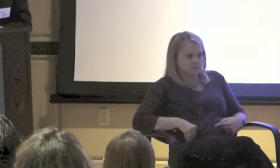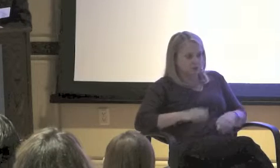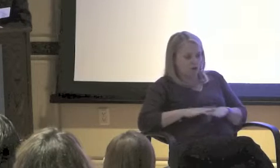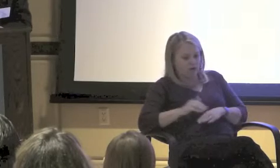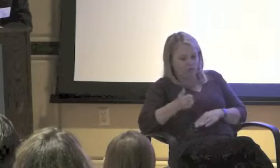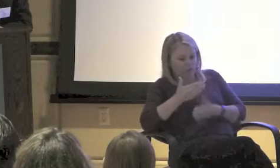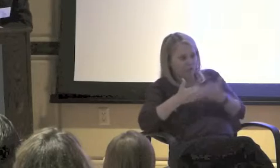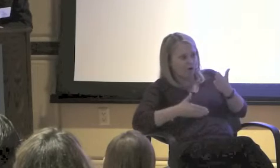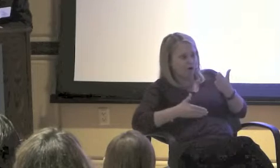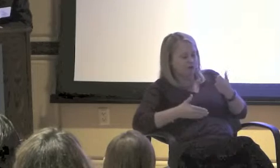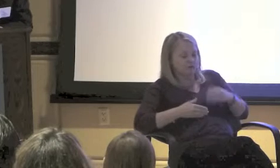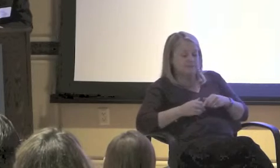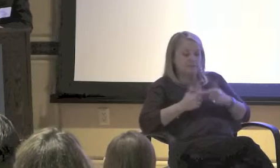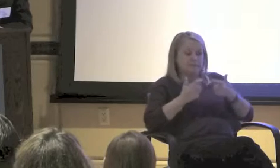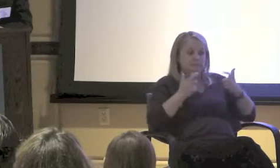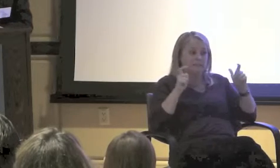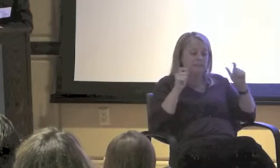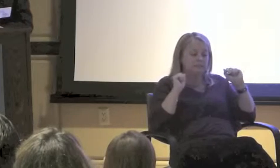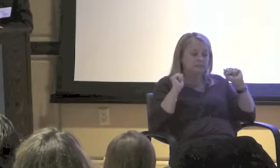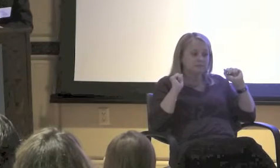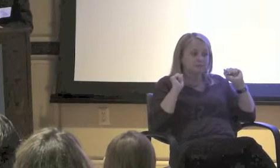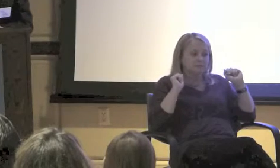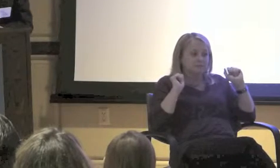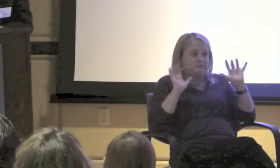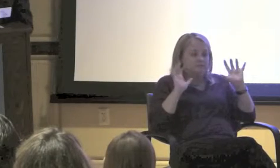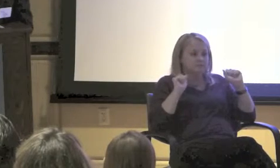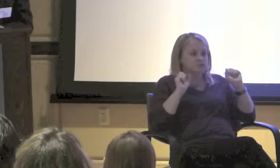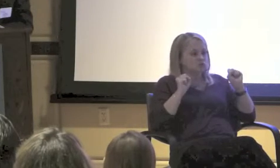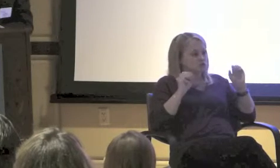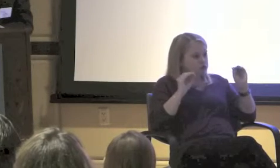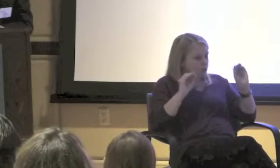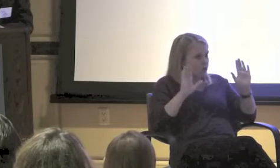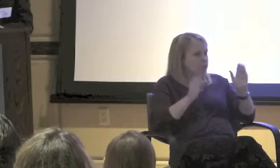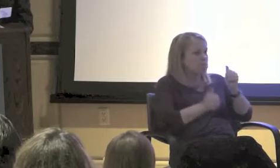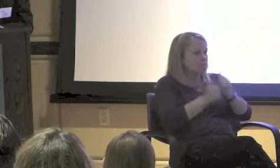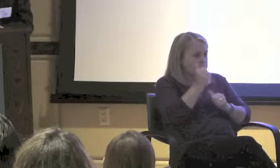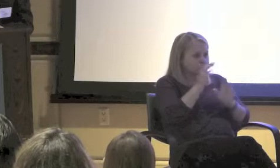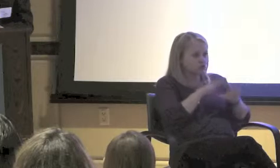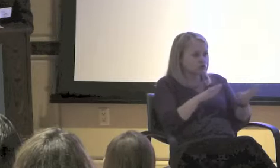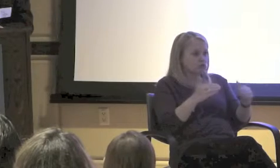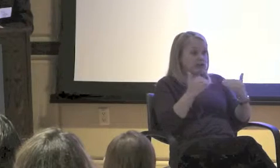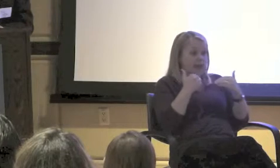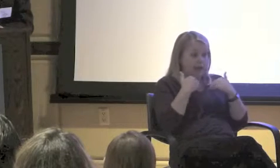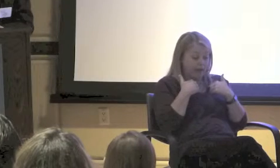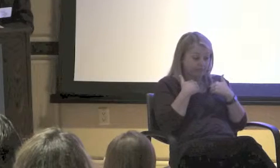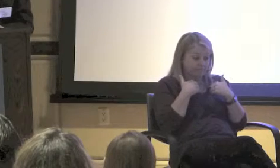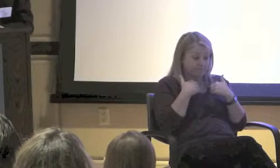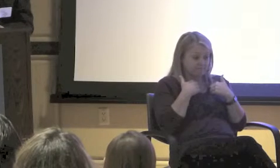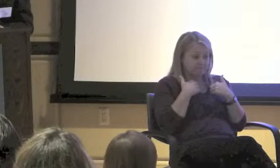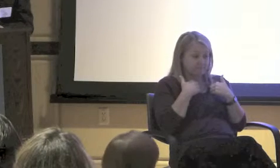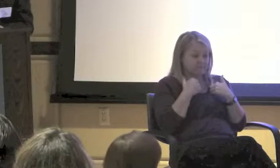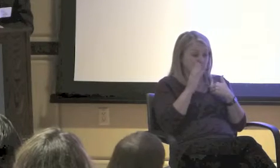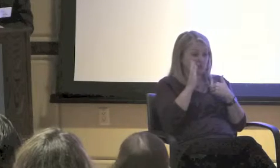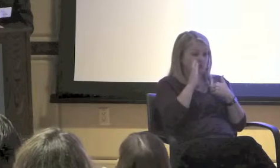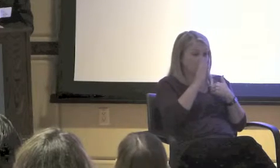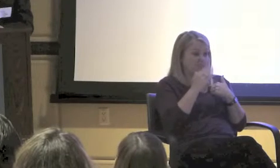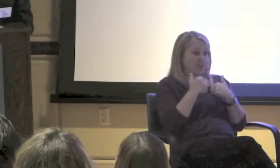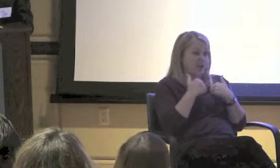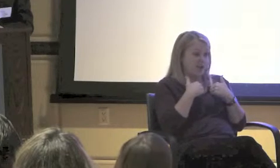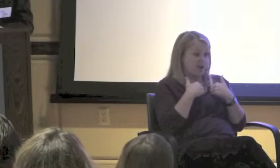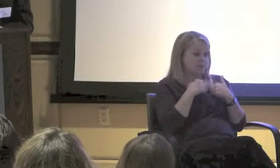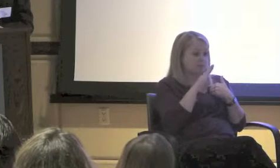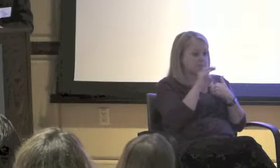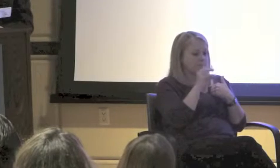something else is a big procedure. So most children who have this procedure will have a